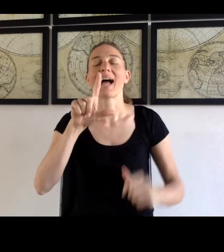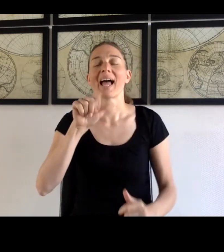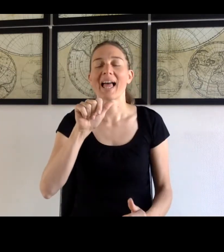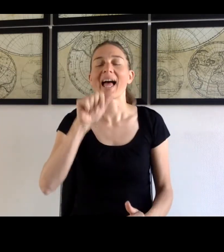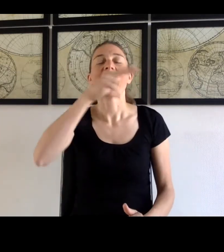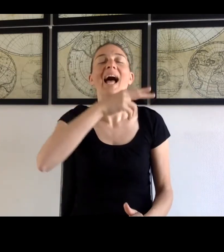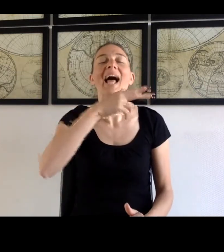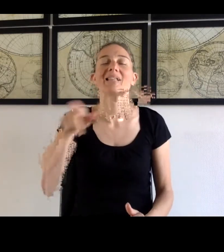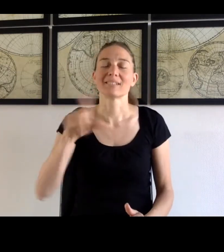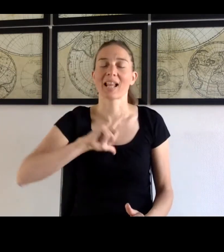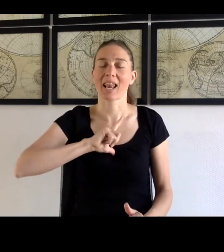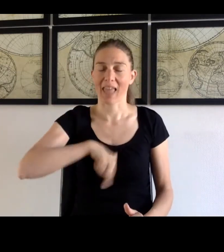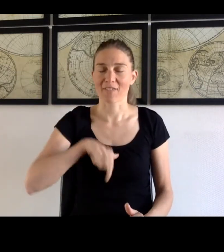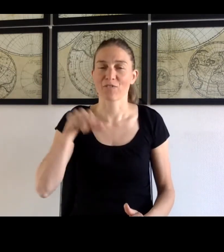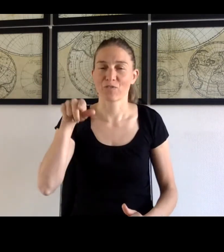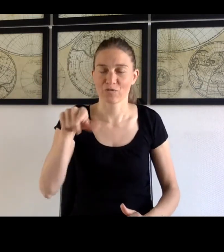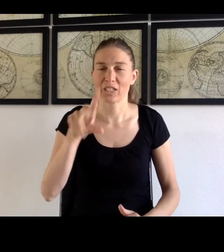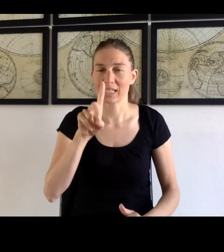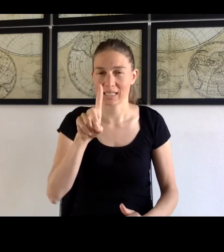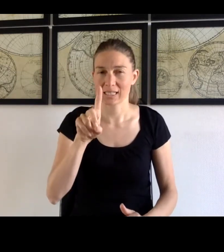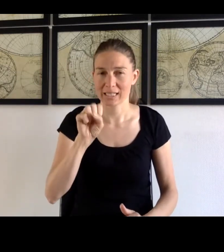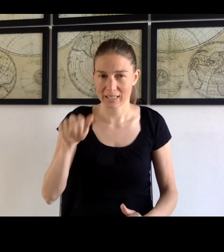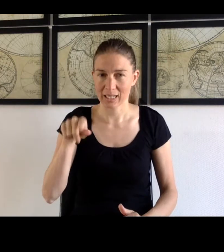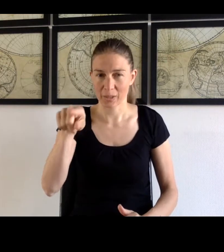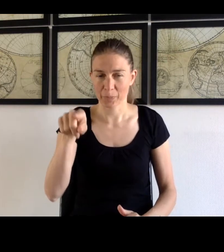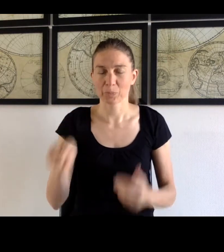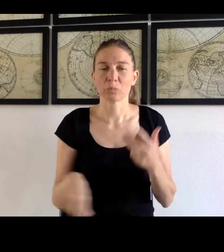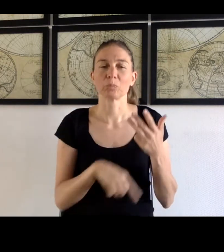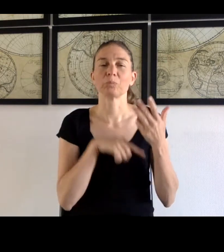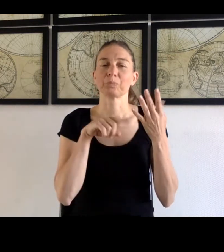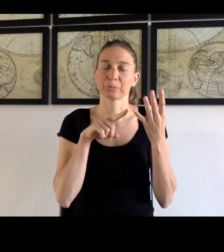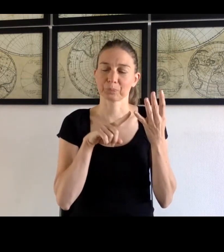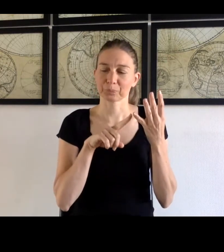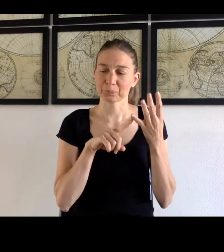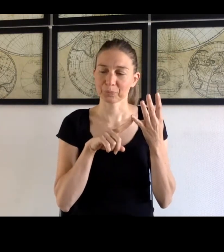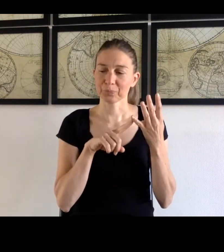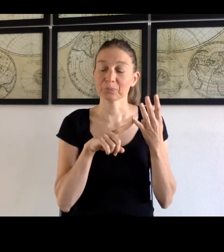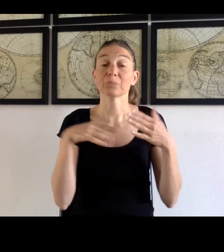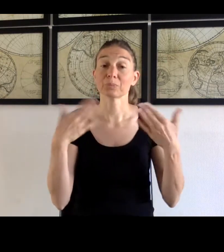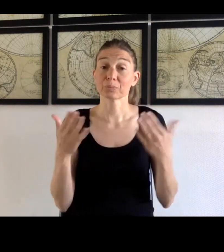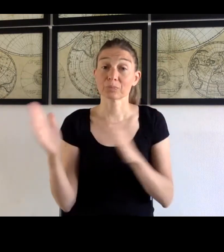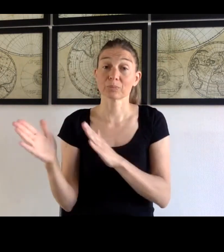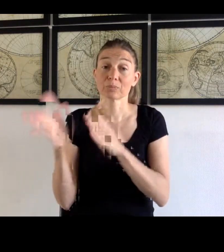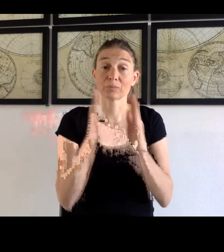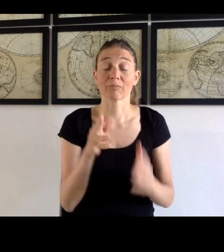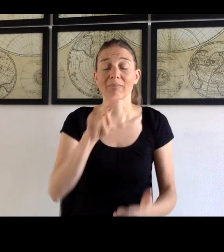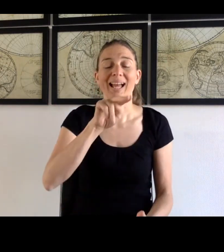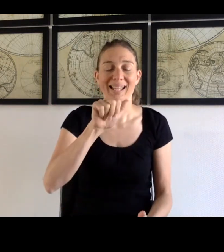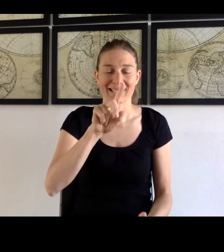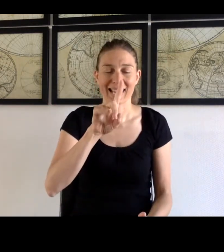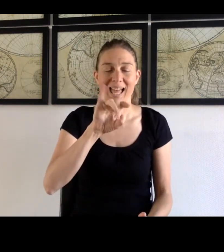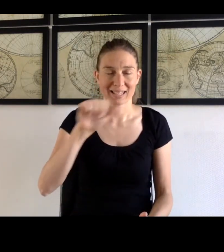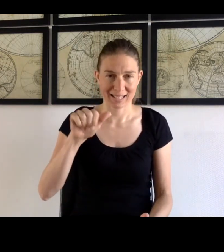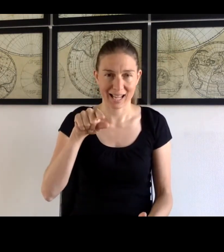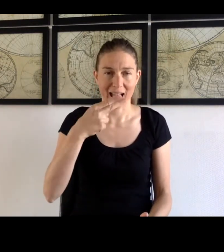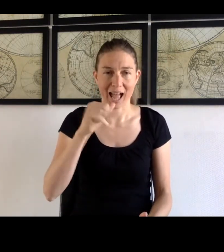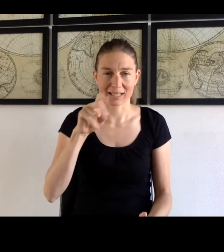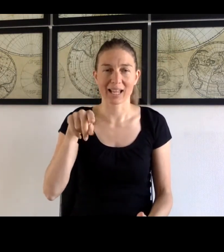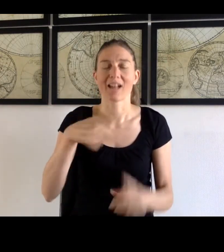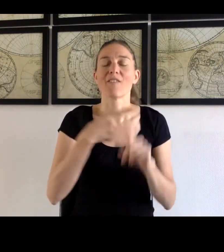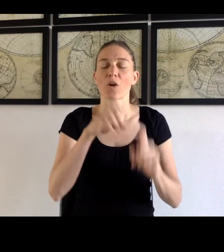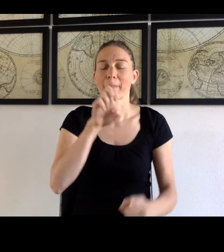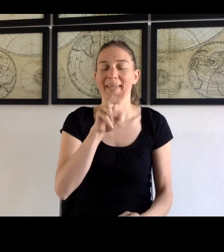for disability organizations, Sustento. We'll be joined by Nadia Haddad, who is from the European Network